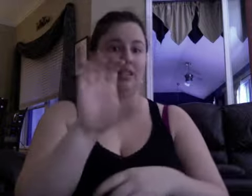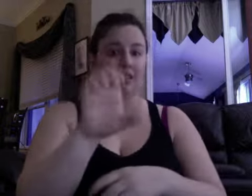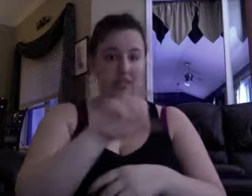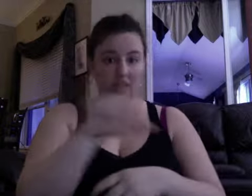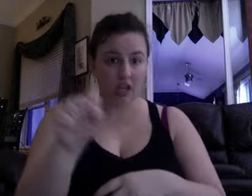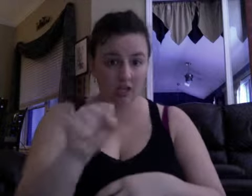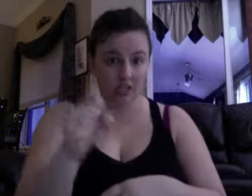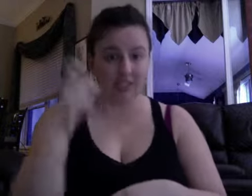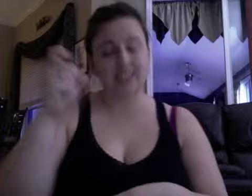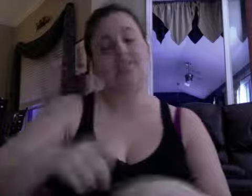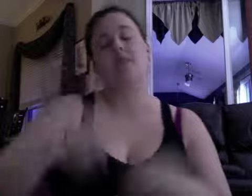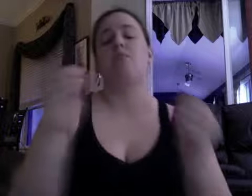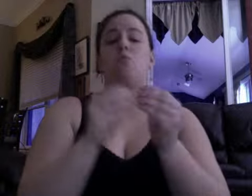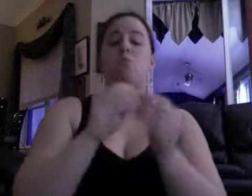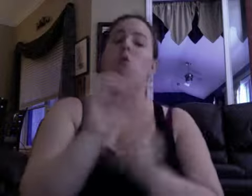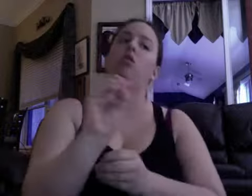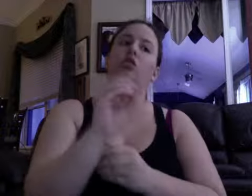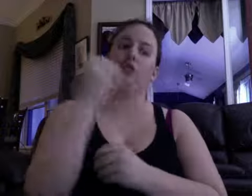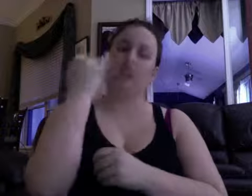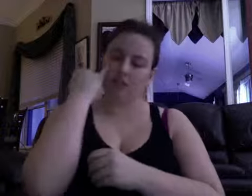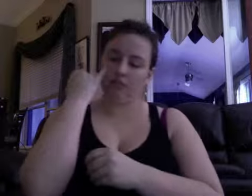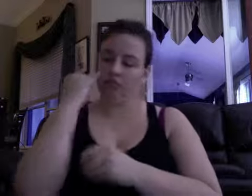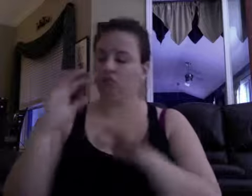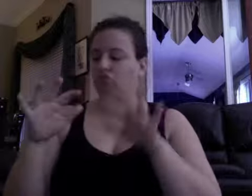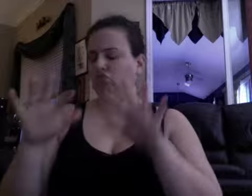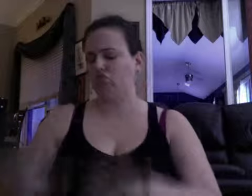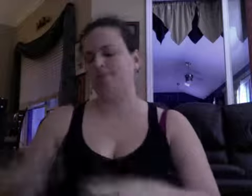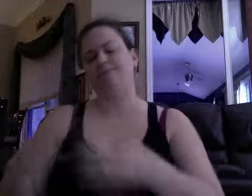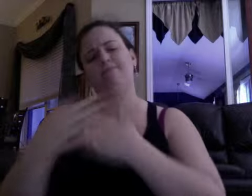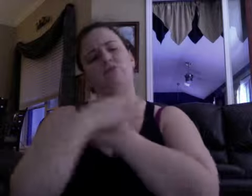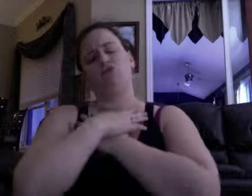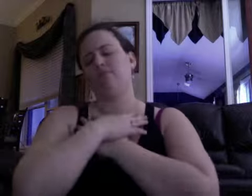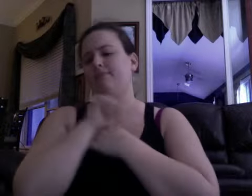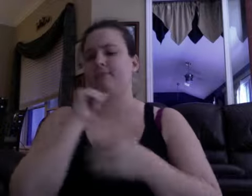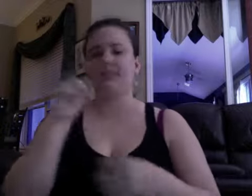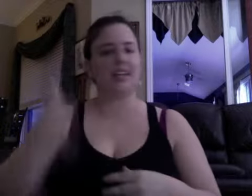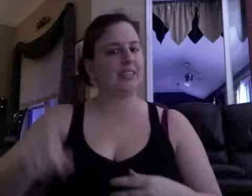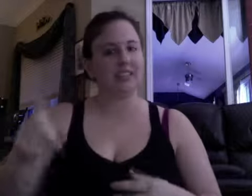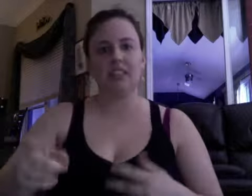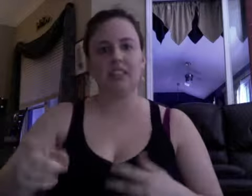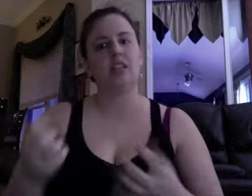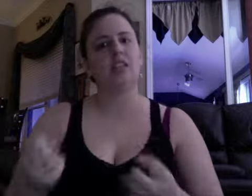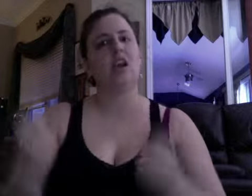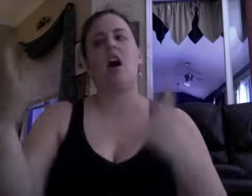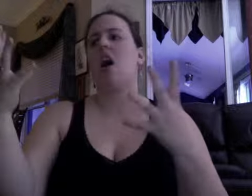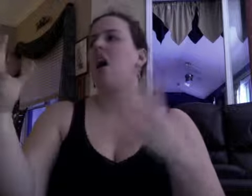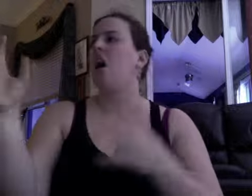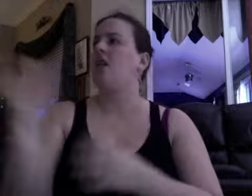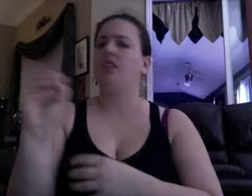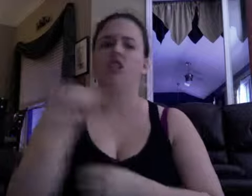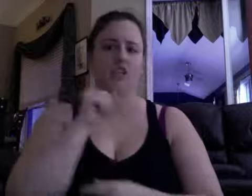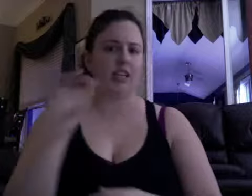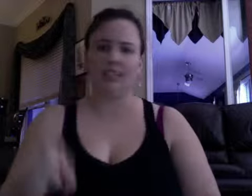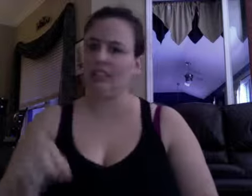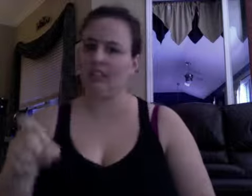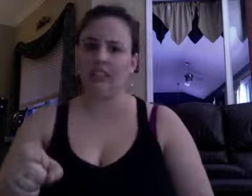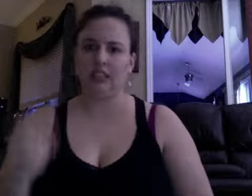your muscles are resting, they need less oxygen. But just as you're working harder, you're breathing in, you're carrying more